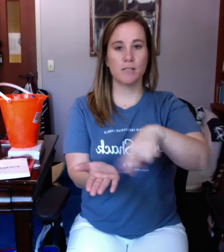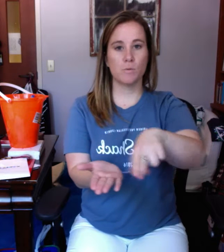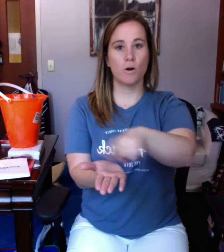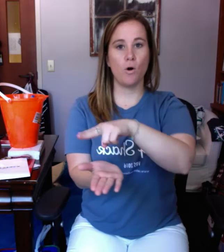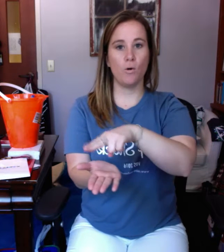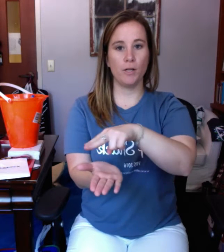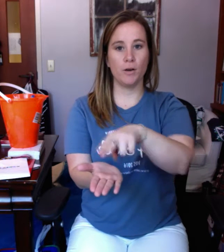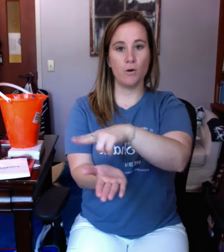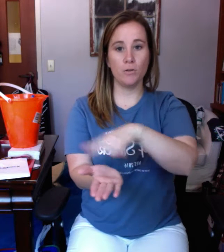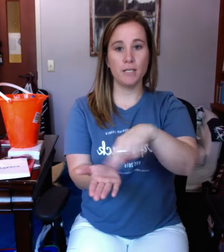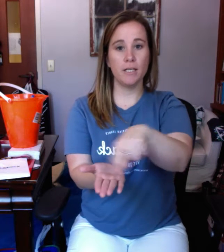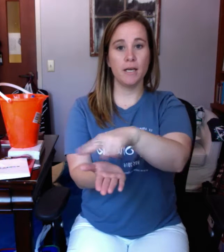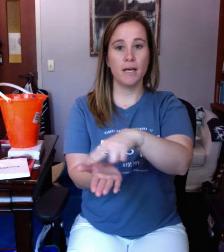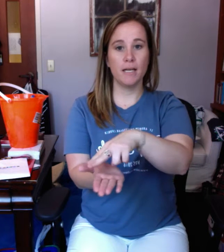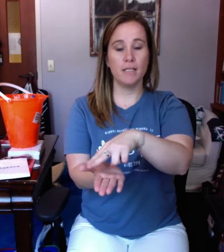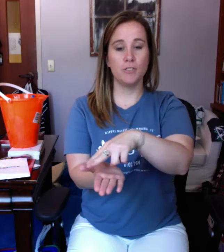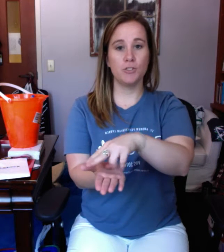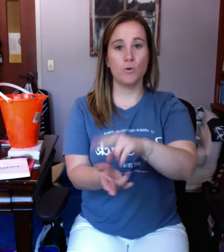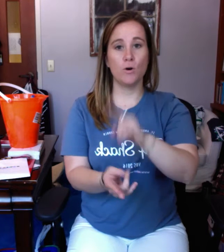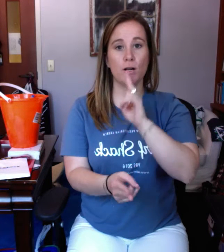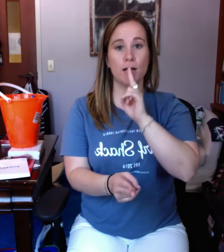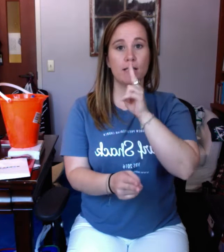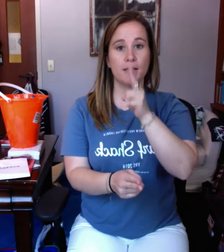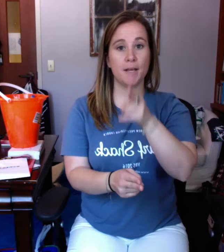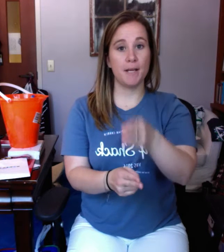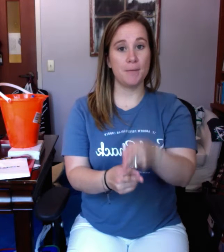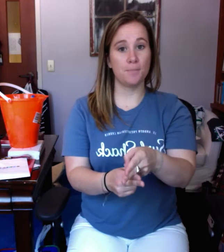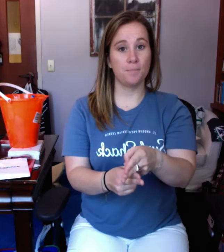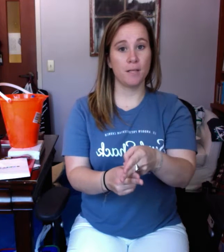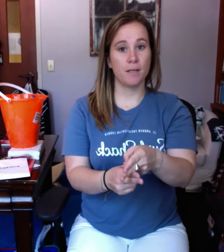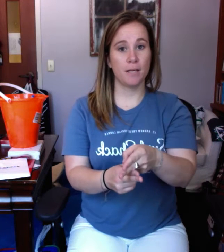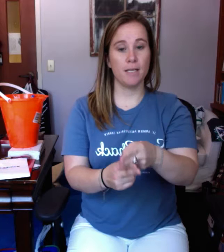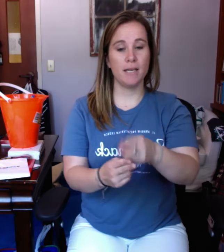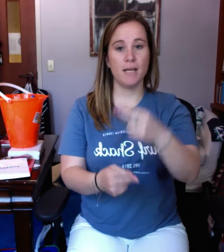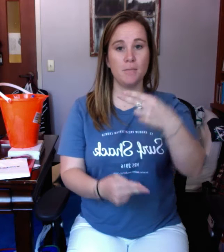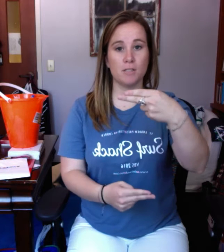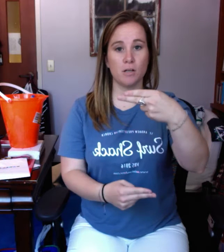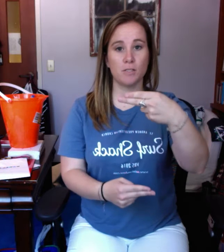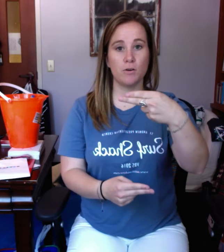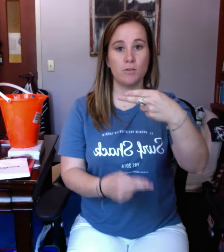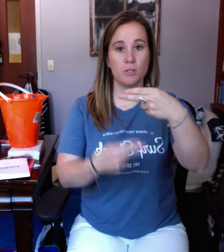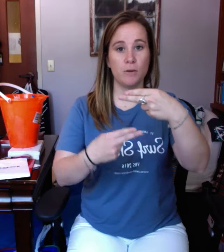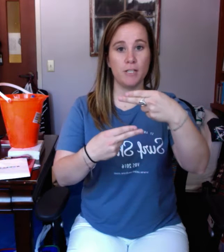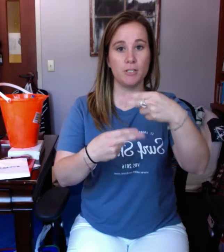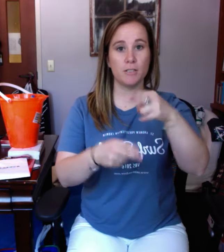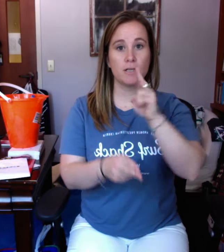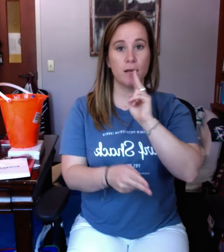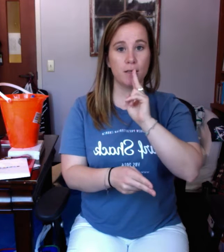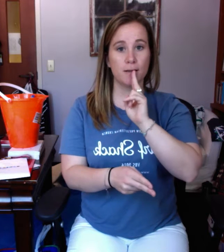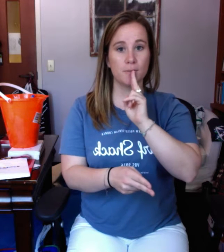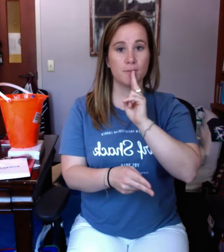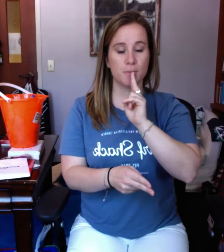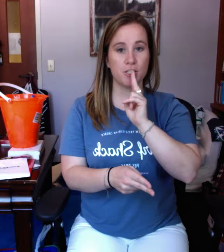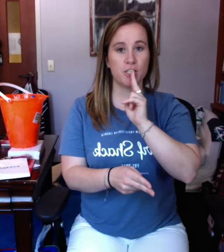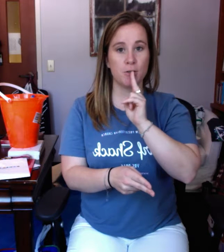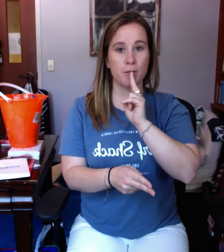the word holy. Holy is your name. Okay, name is also 2 H's. Comes from your chin or your